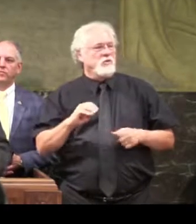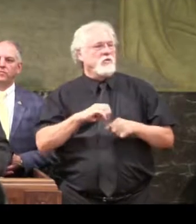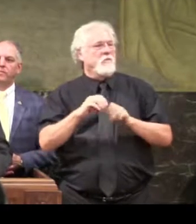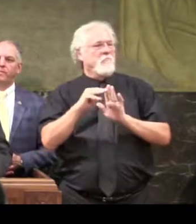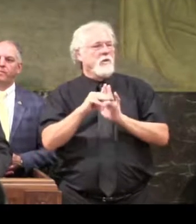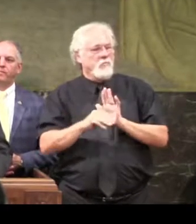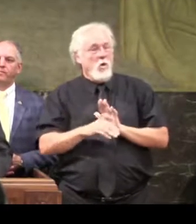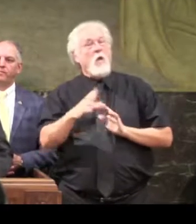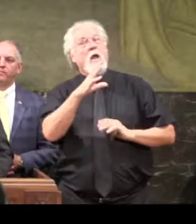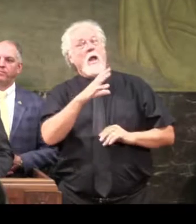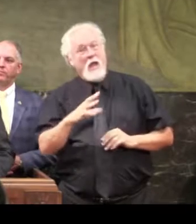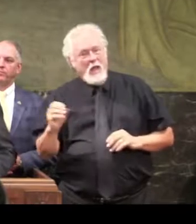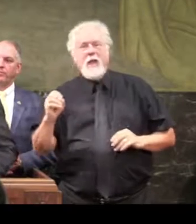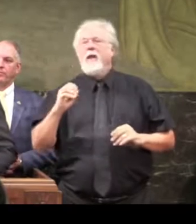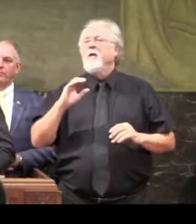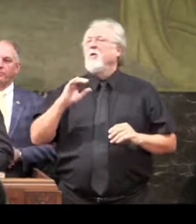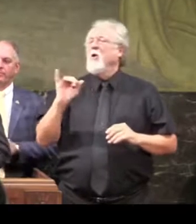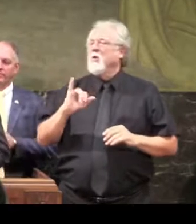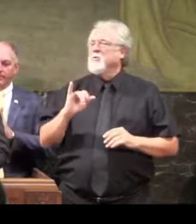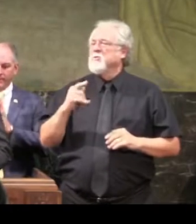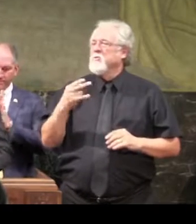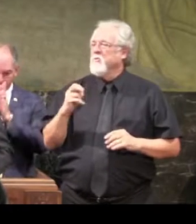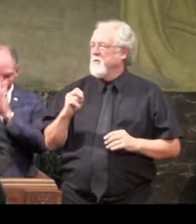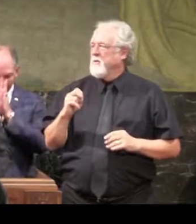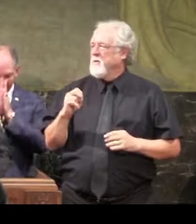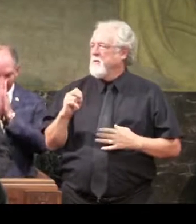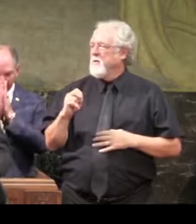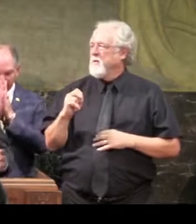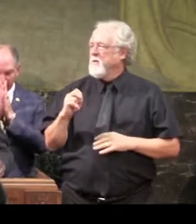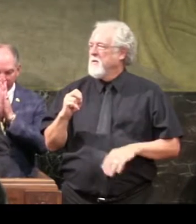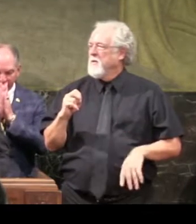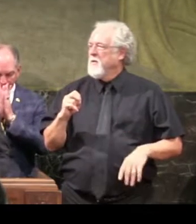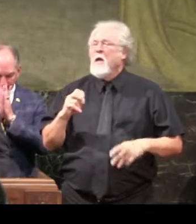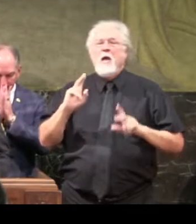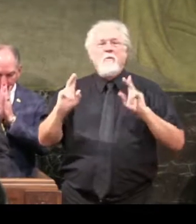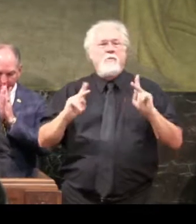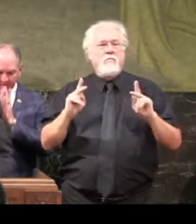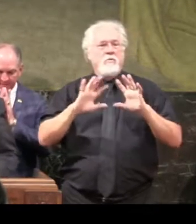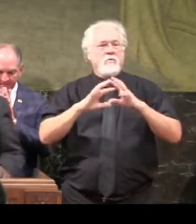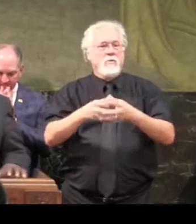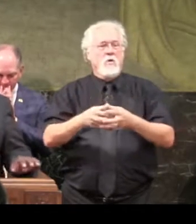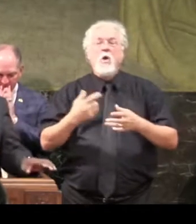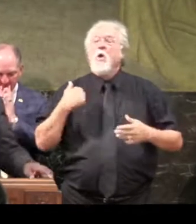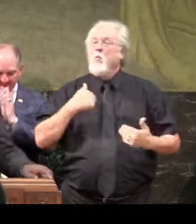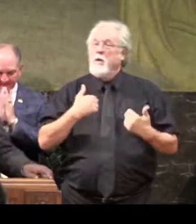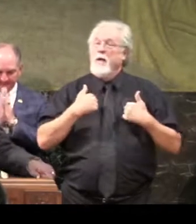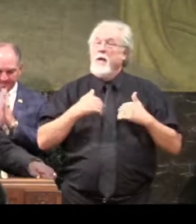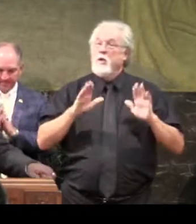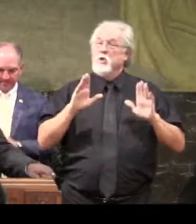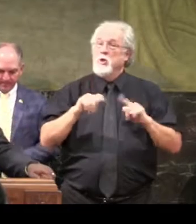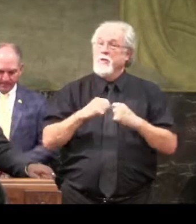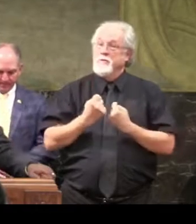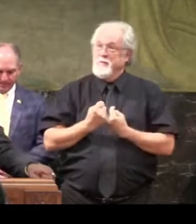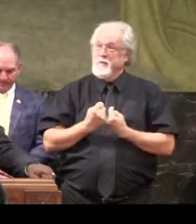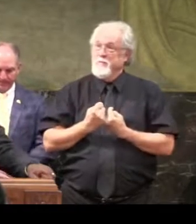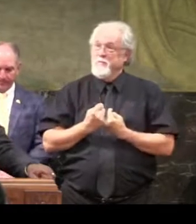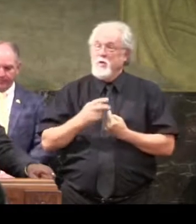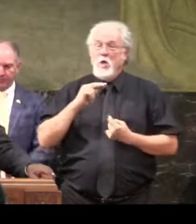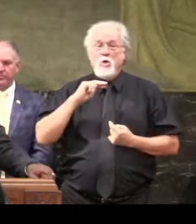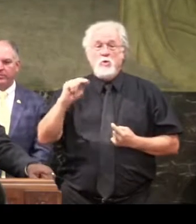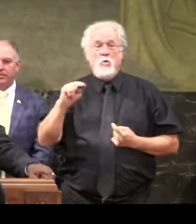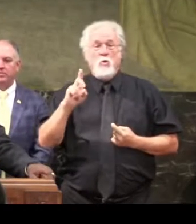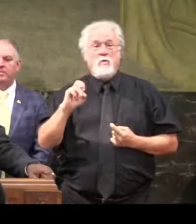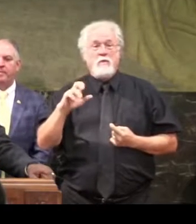Monroe, and also the citizen as a whole. But we had a great team. The North